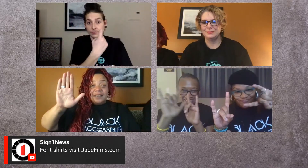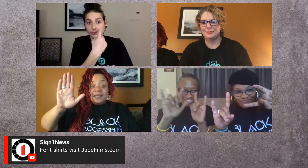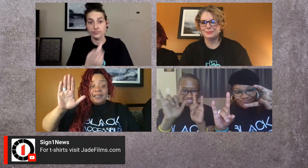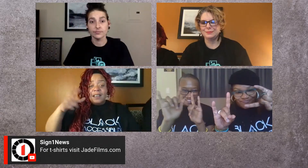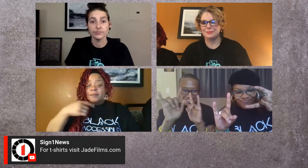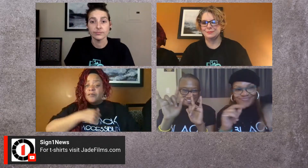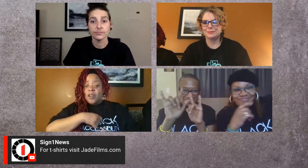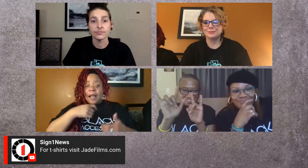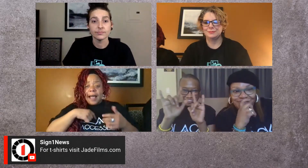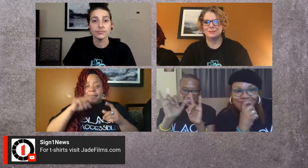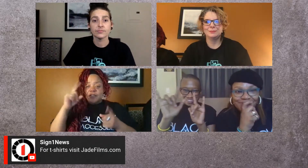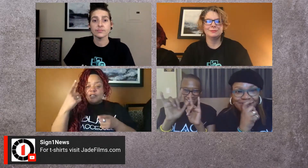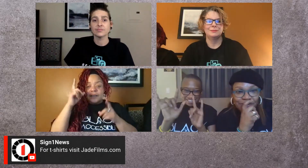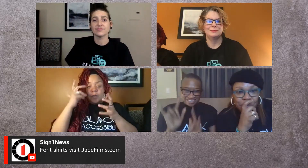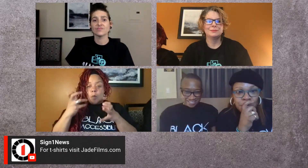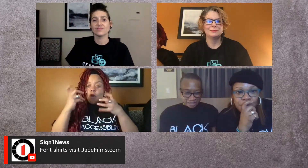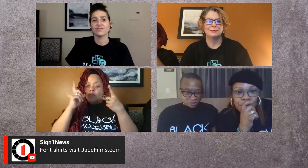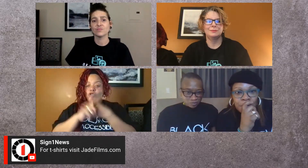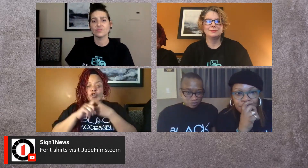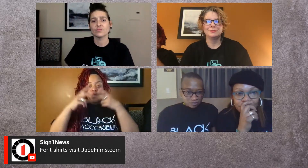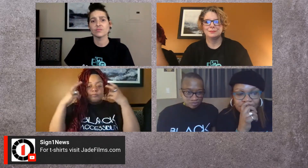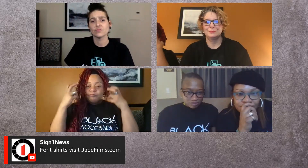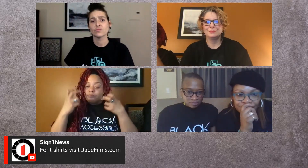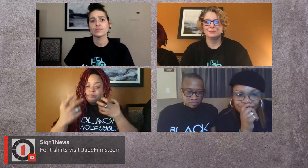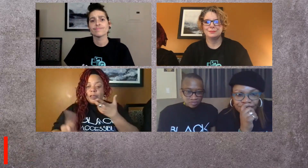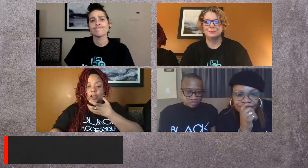We love you guys.